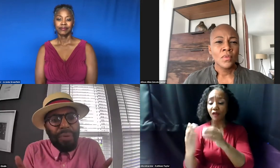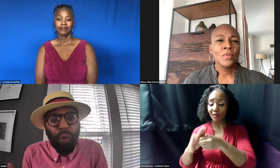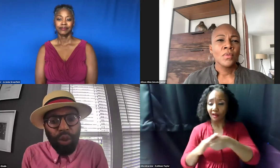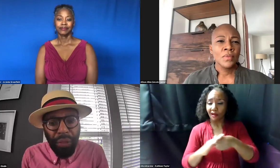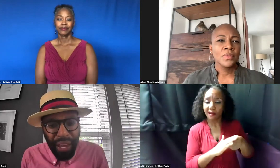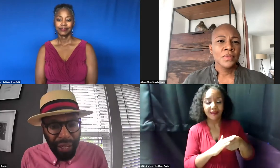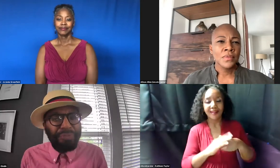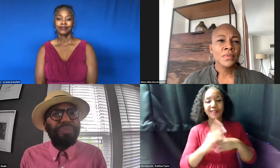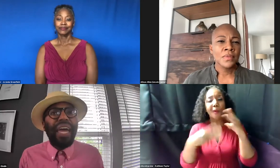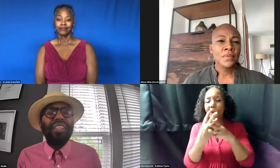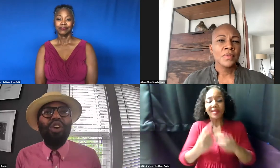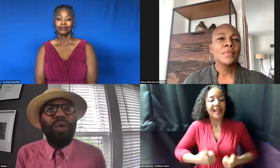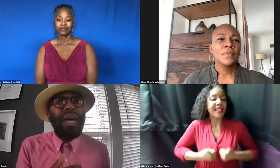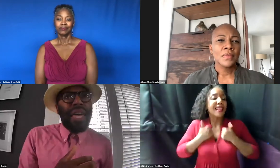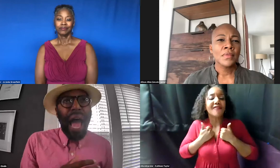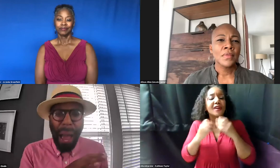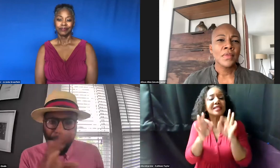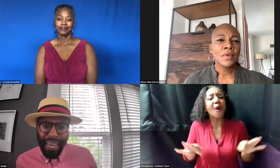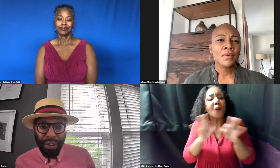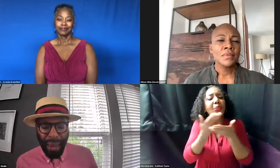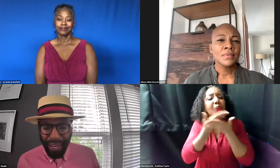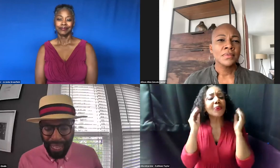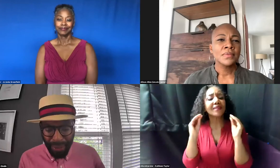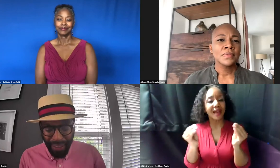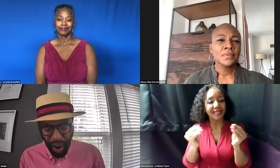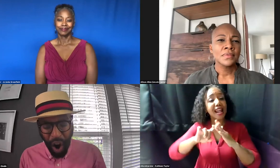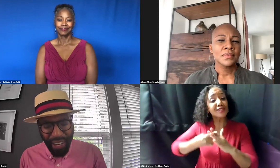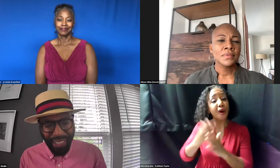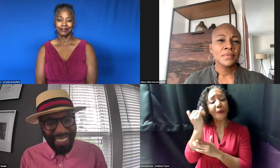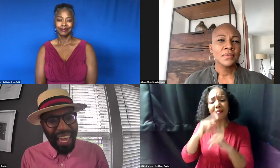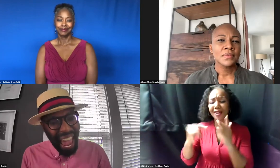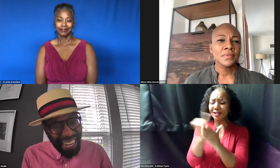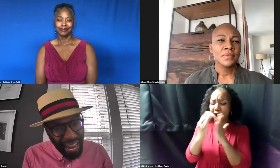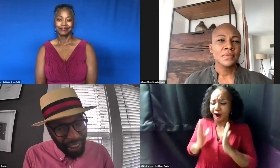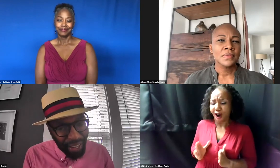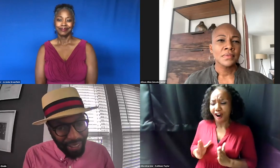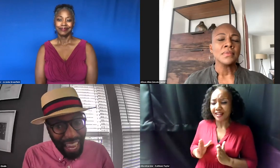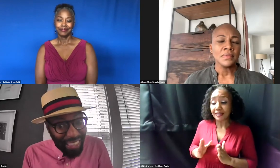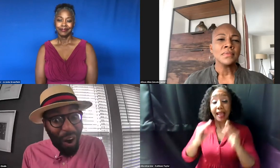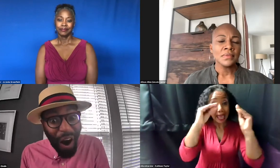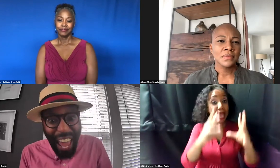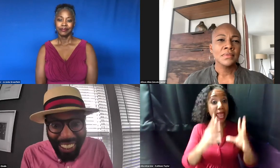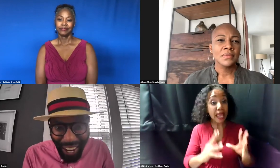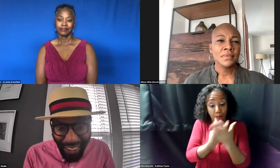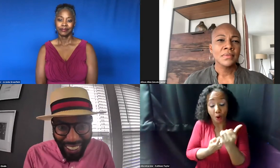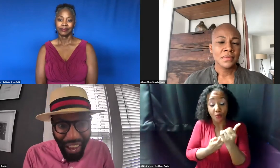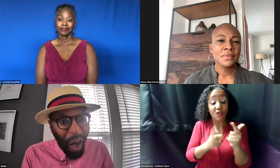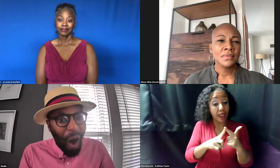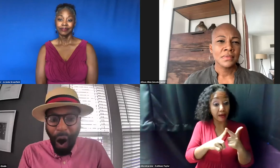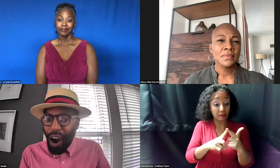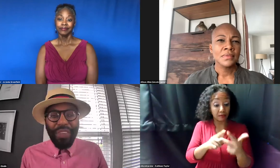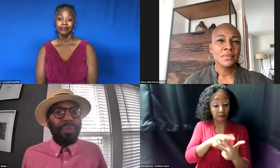it would just not be a world worth living. And so I begin with that because I believe that artists and educators, and then art